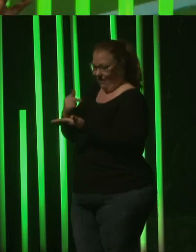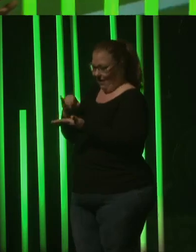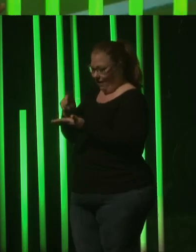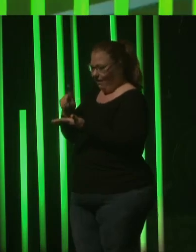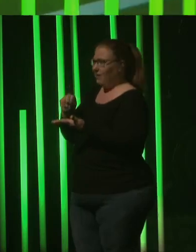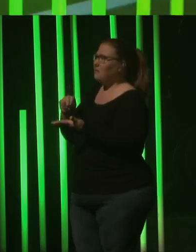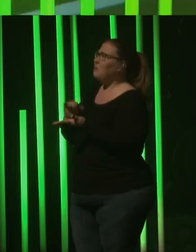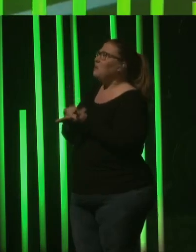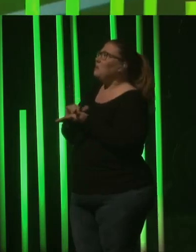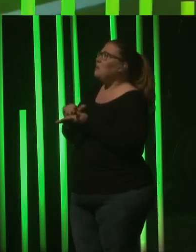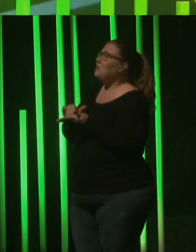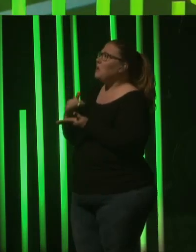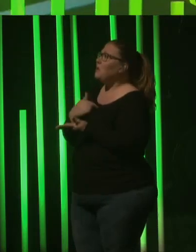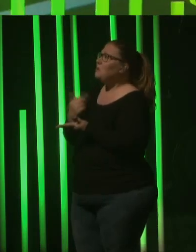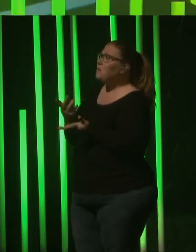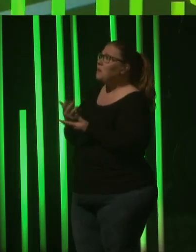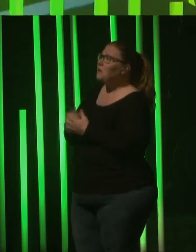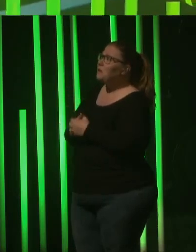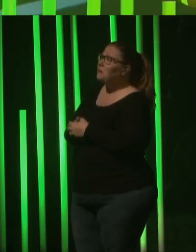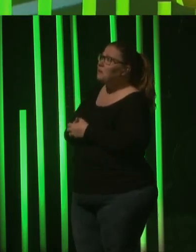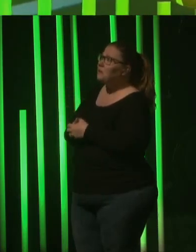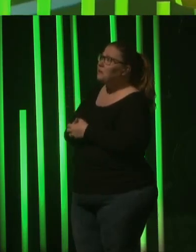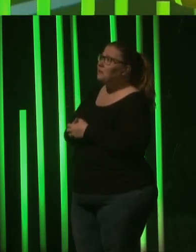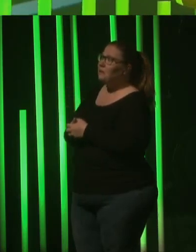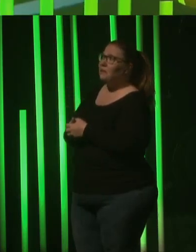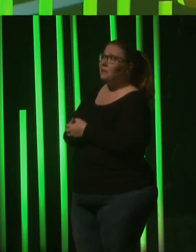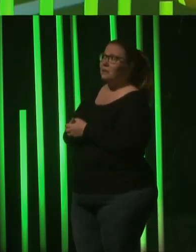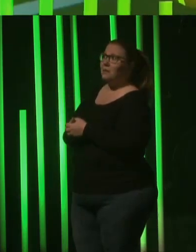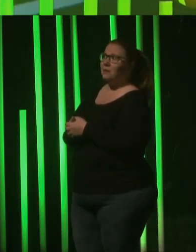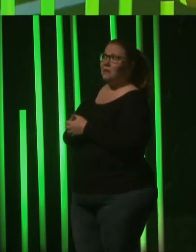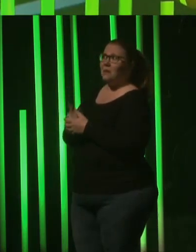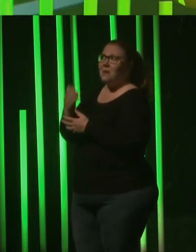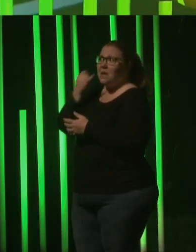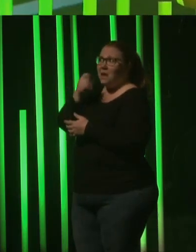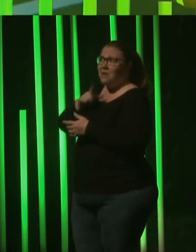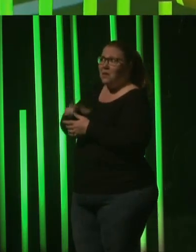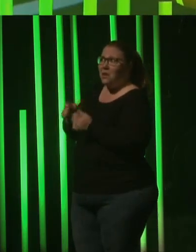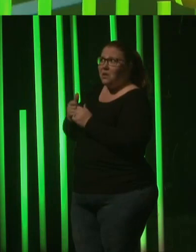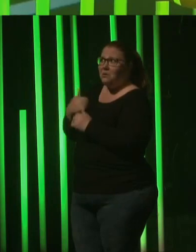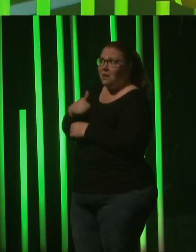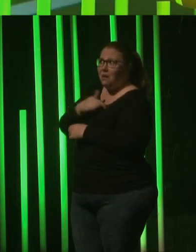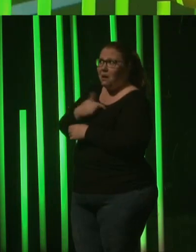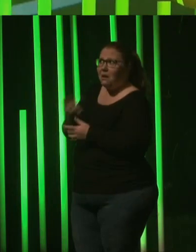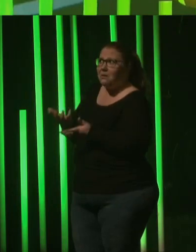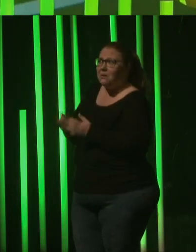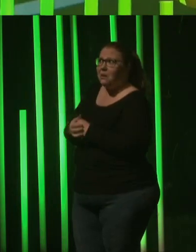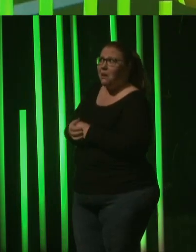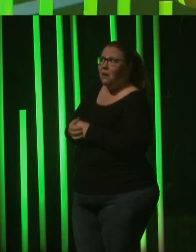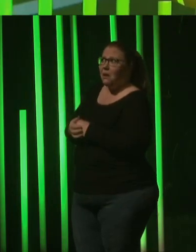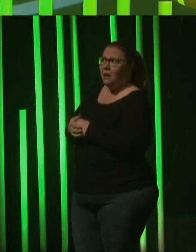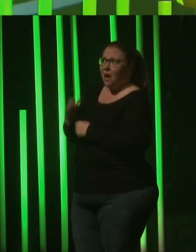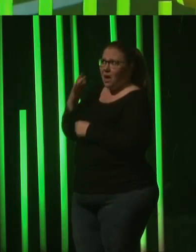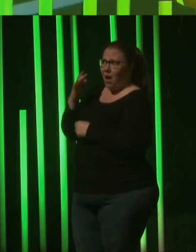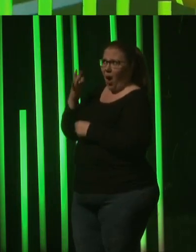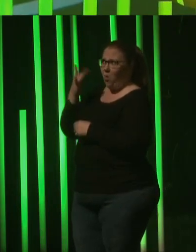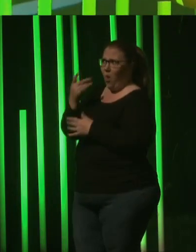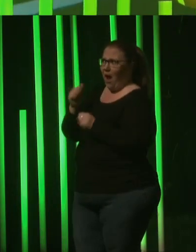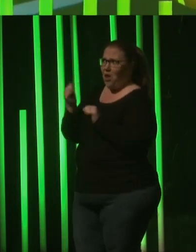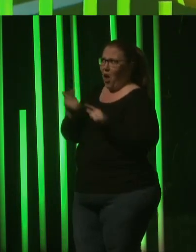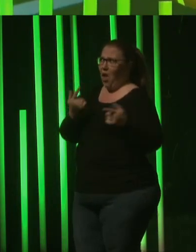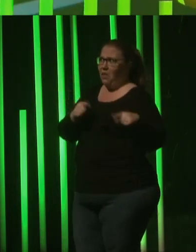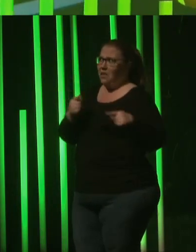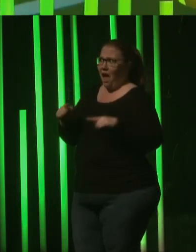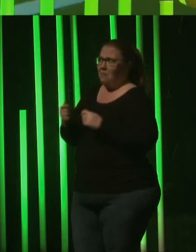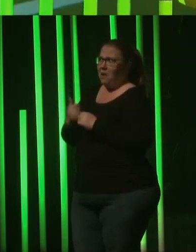Pardon me, my Lord, Gideon replied. But if the Lord is with us, why has all this happened to